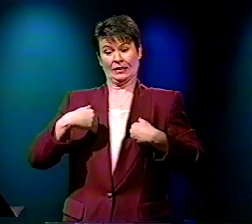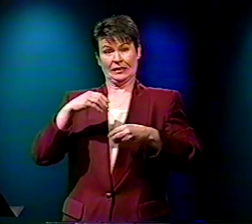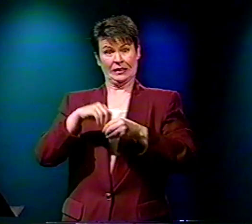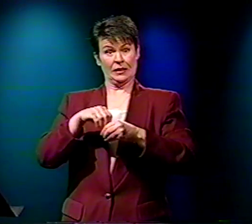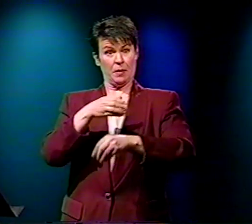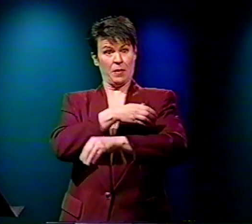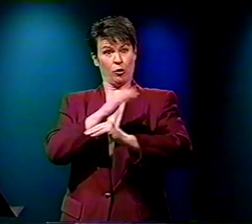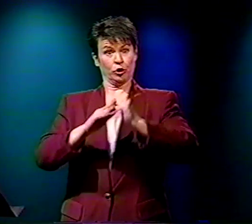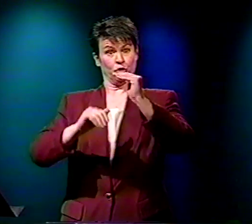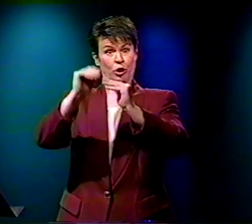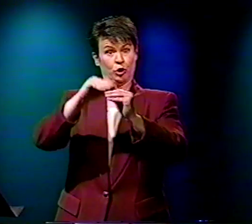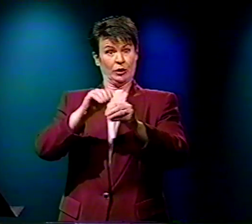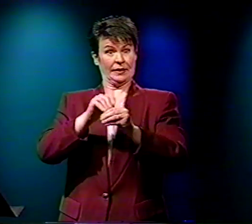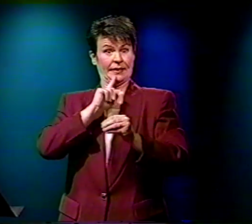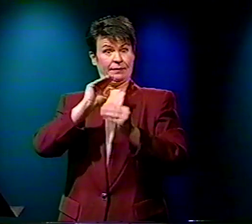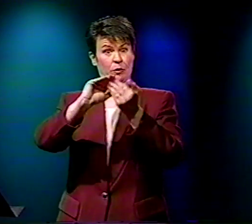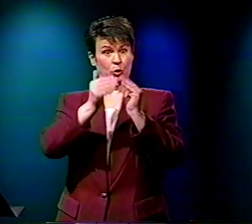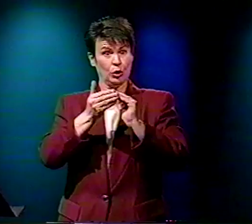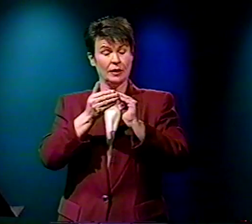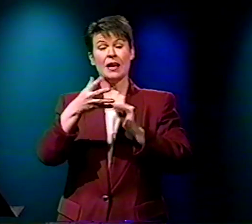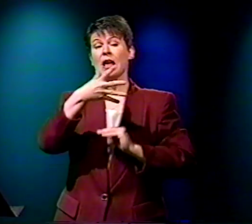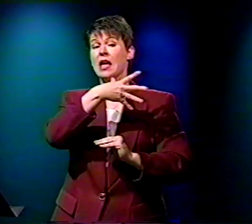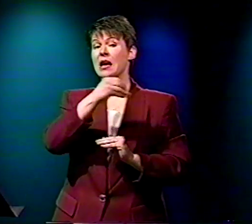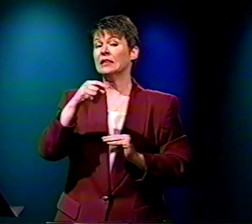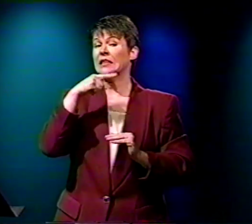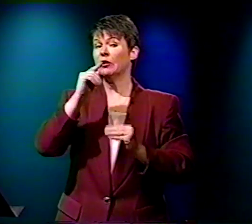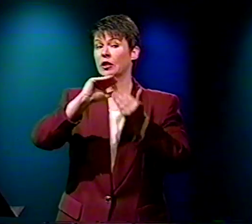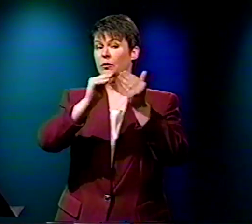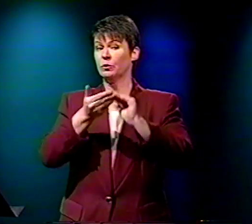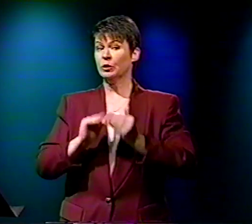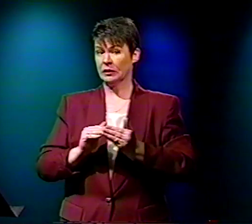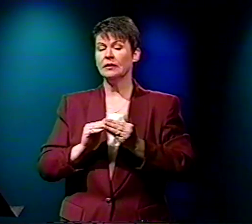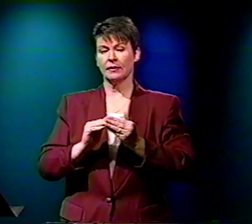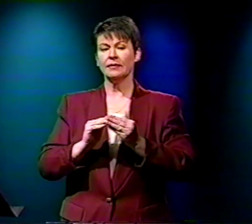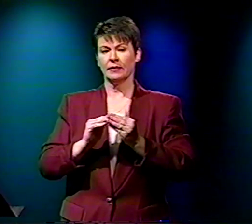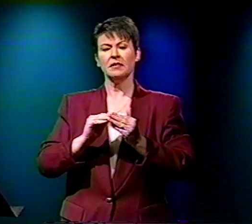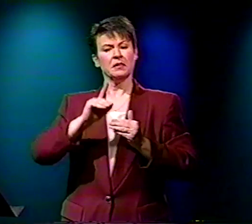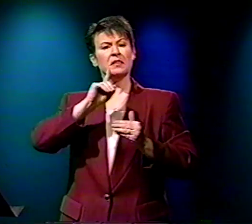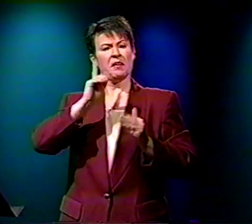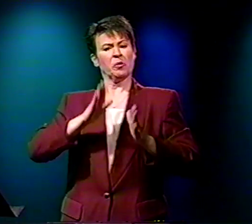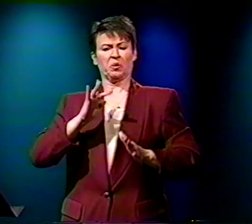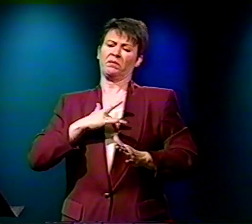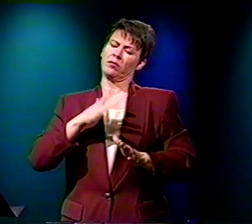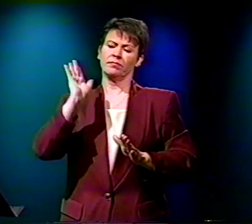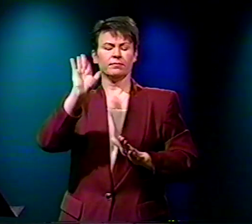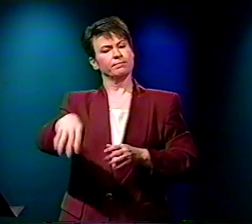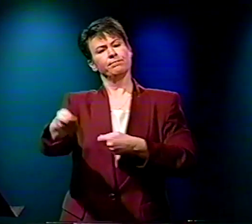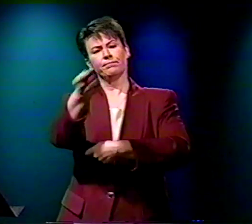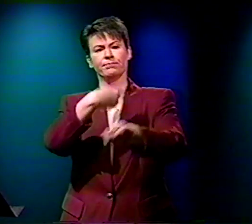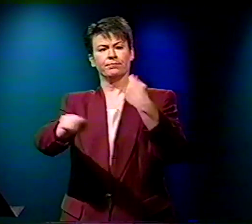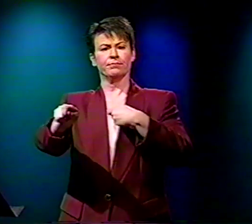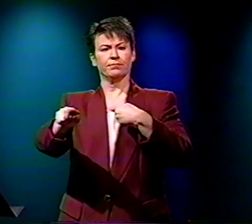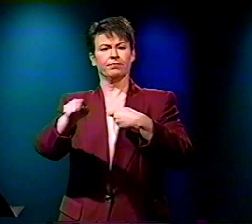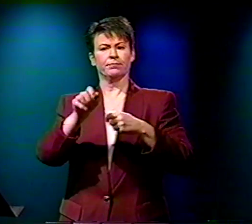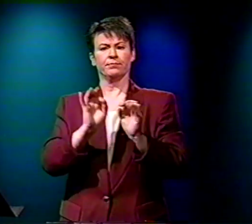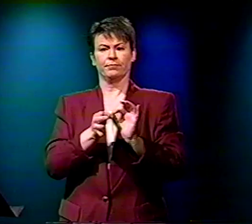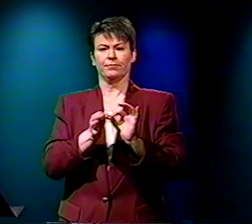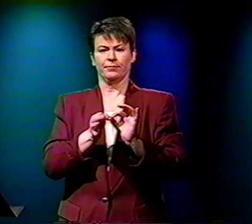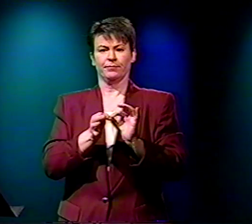Now, the more power that the deaf person has within the power structure within the deaf community, and in the hearing community, a deaf person with more